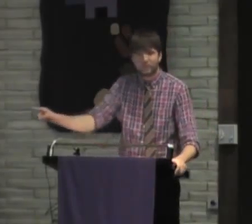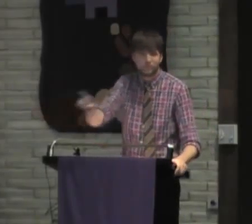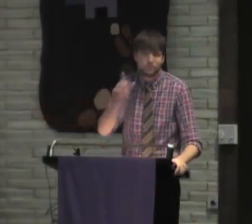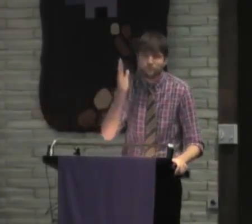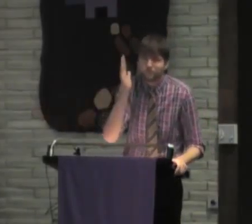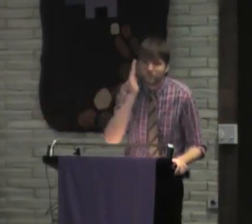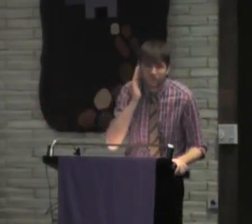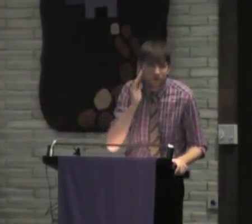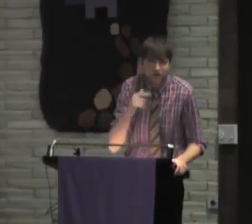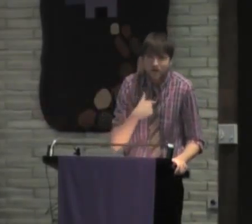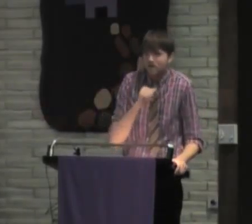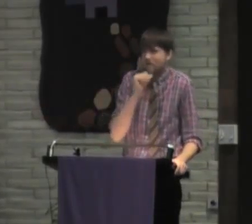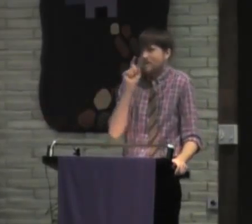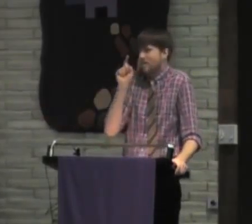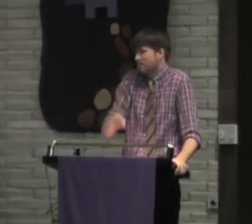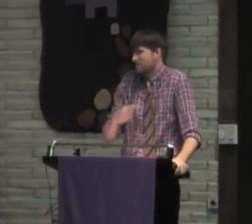We say all these things, but you know,